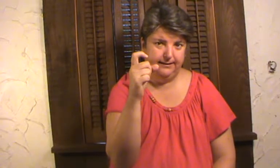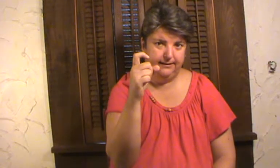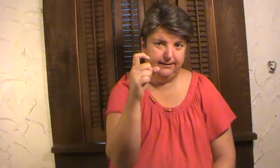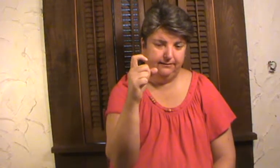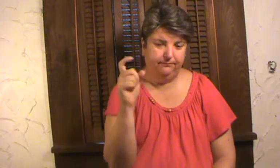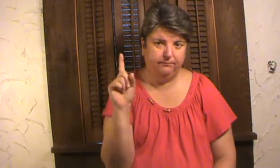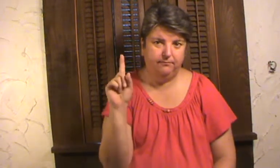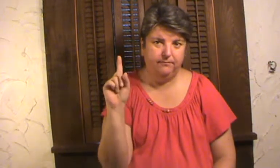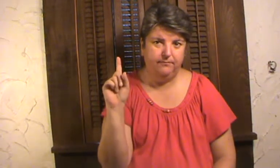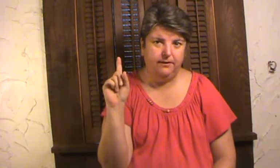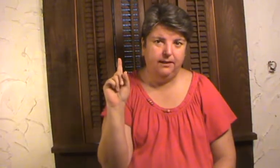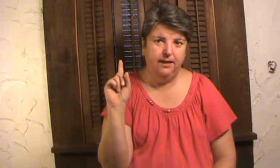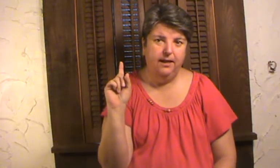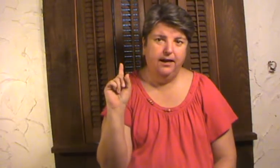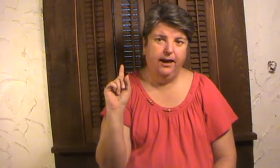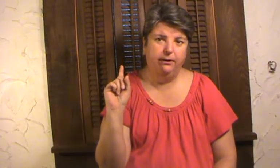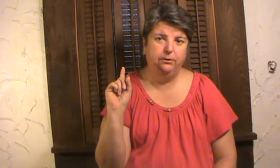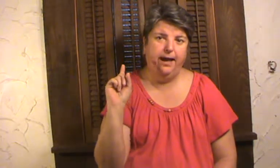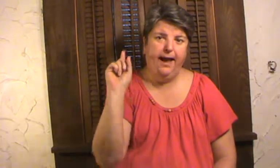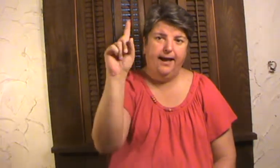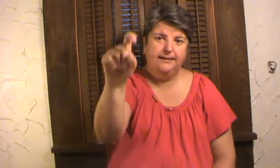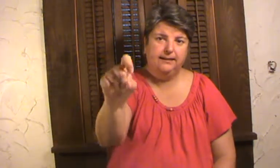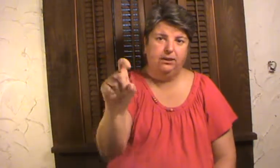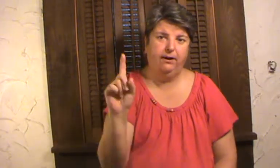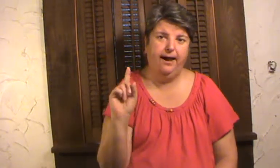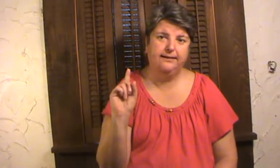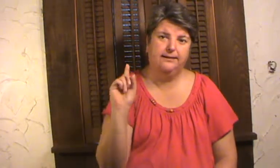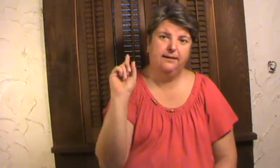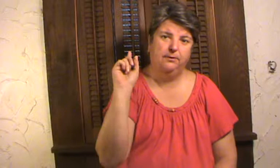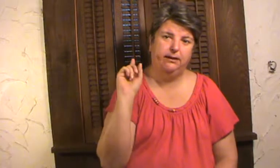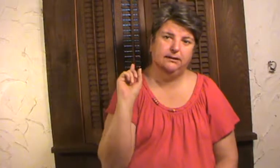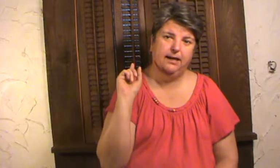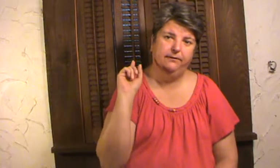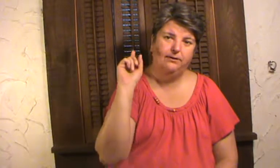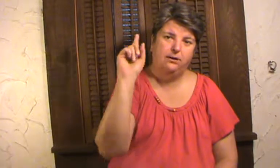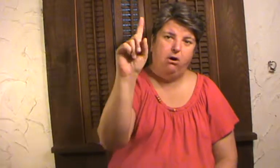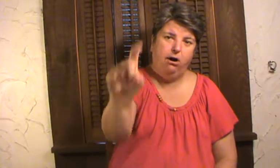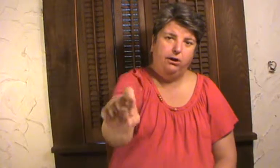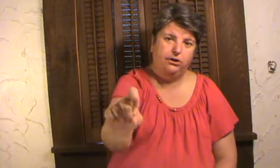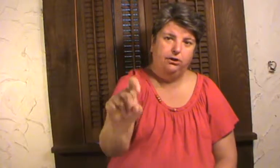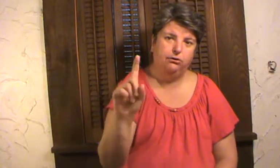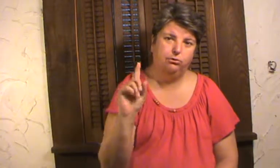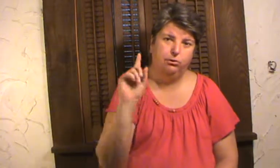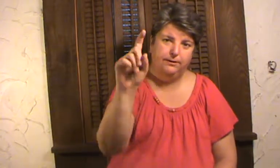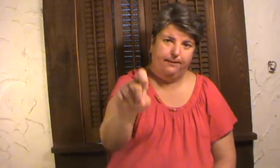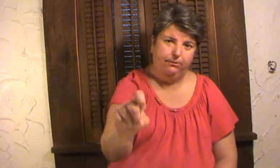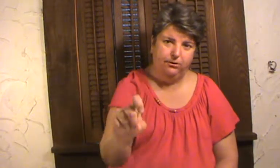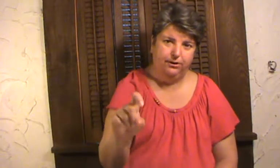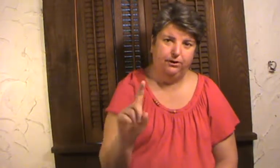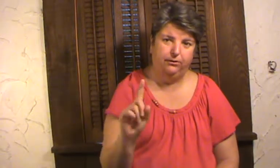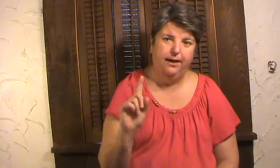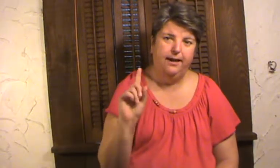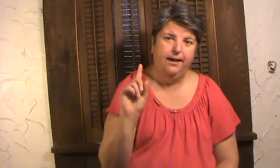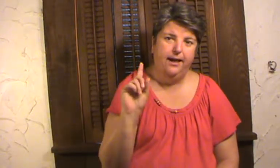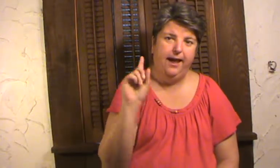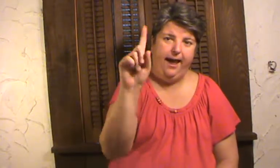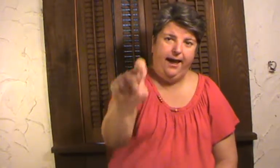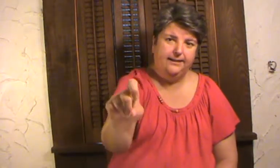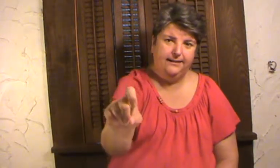X. And with the ask, like you're asking someone, it kind of is an arch. You go towards that person, you're asking